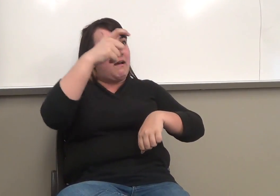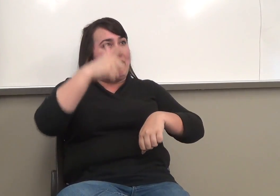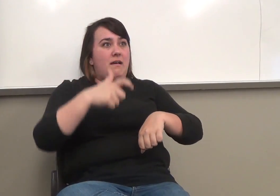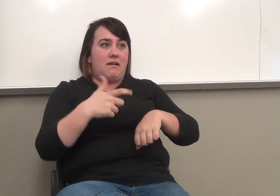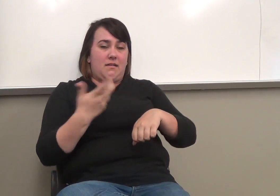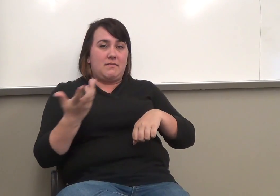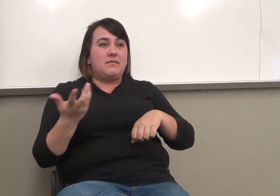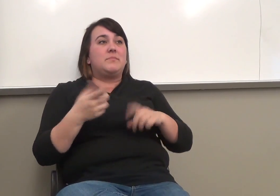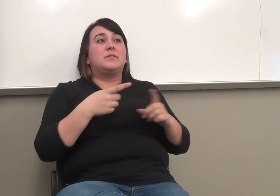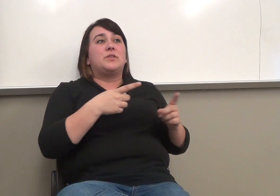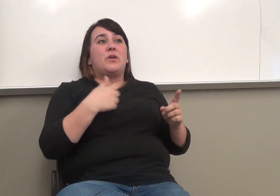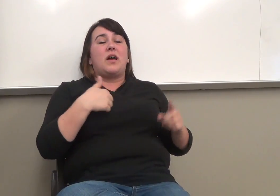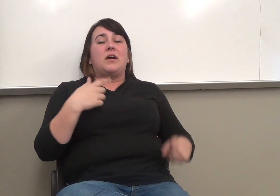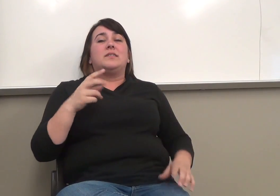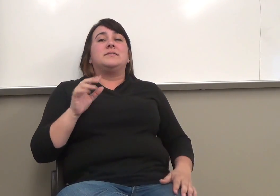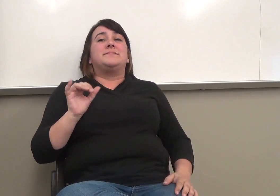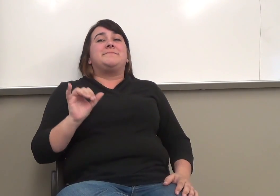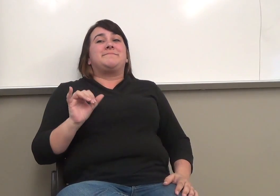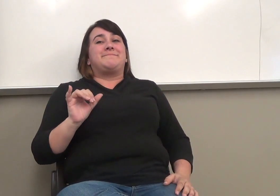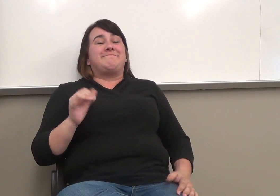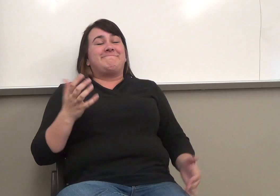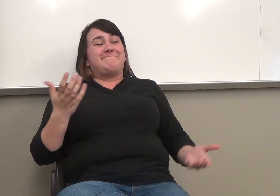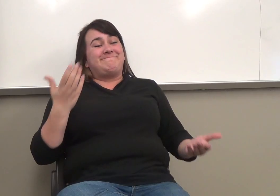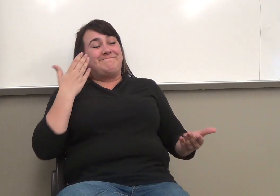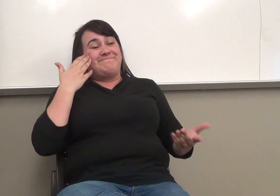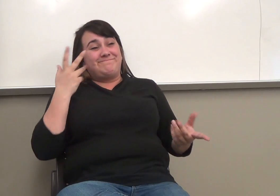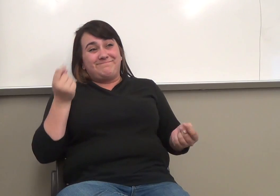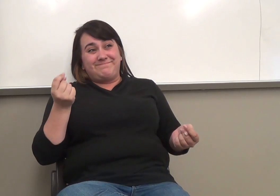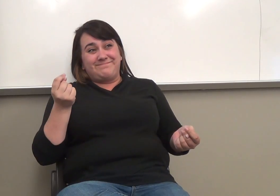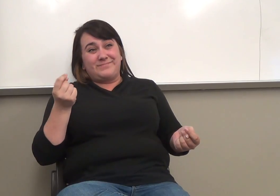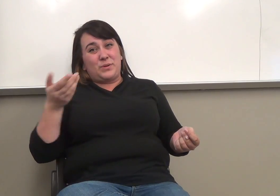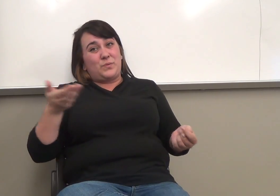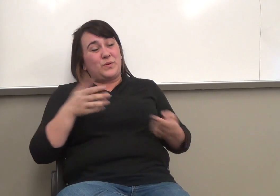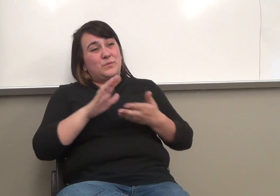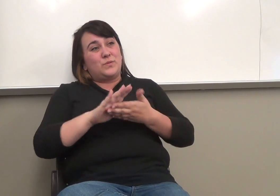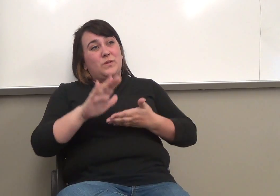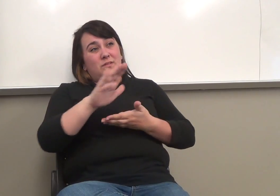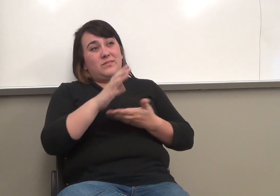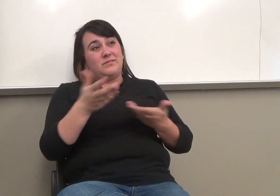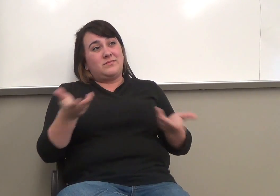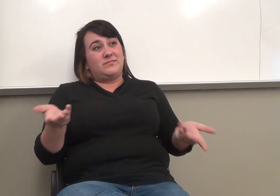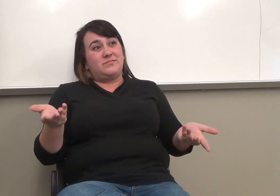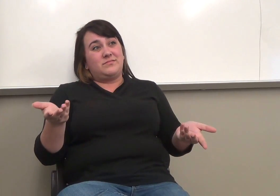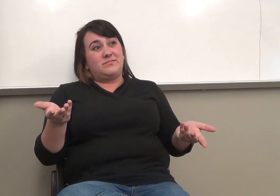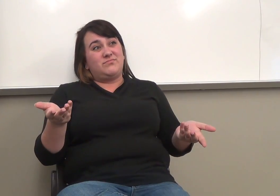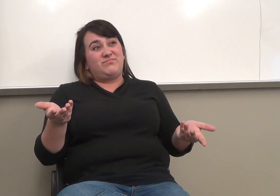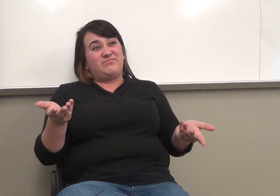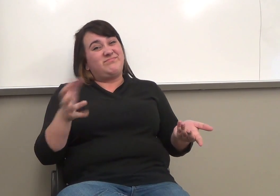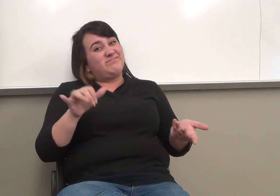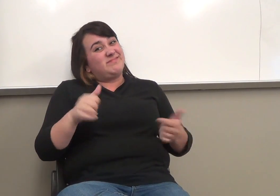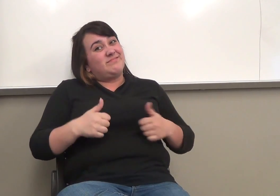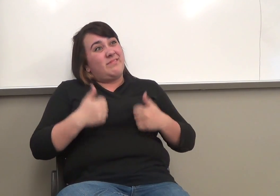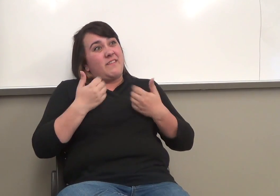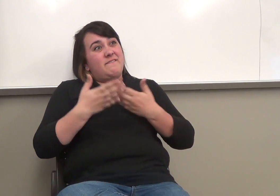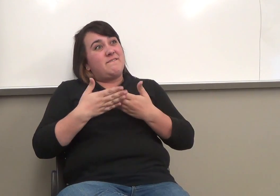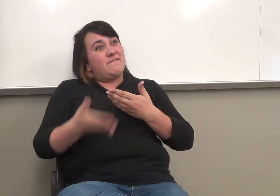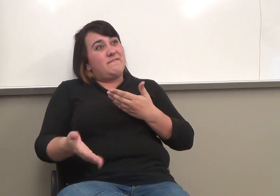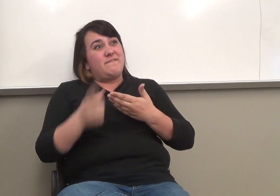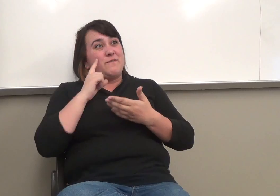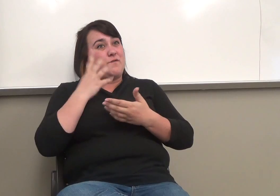they say that to me, I say, you know what, welcome to college. This is what it's going to be like for the next 4 years.